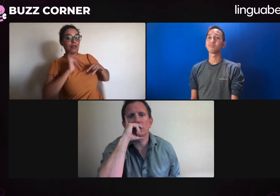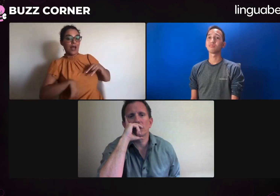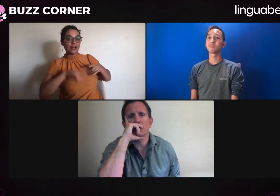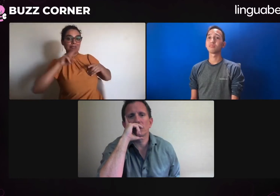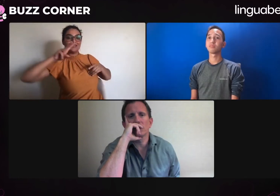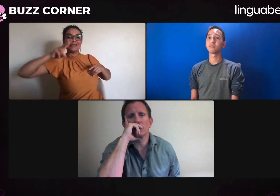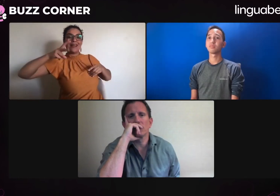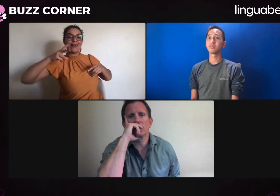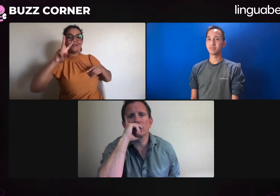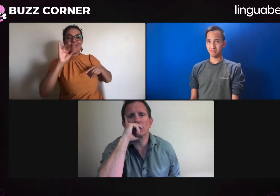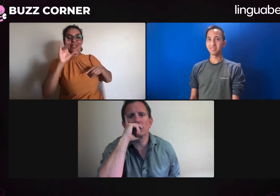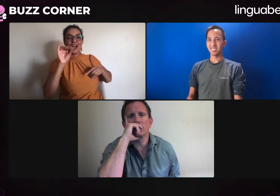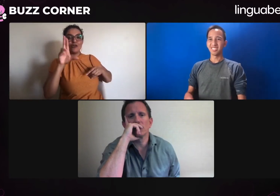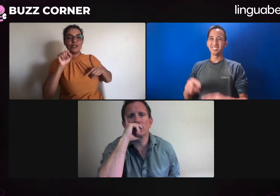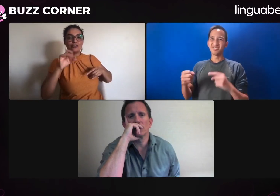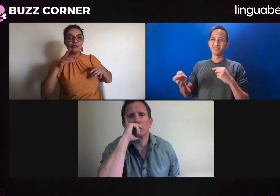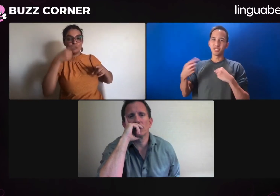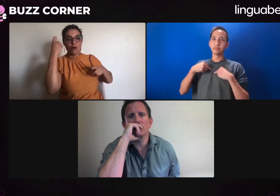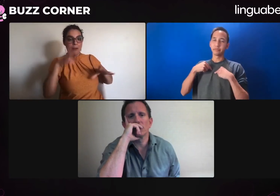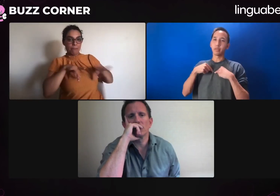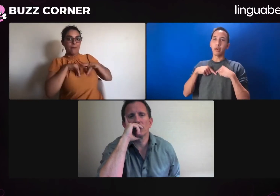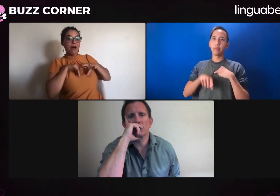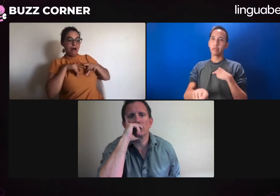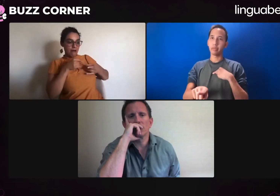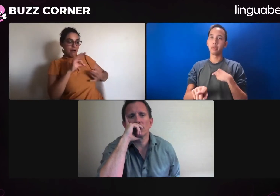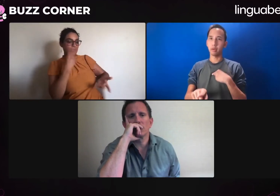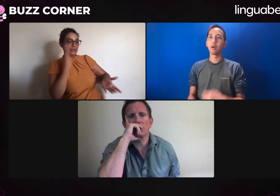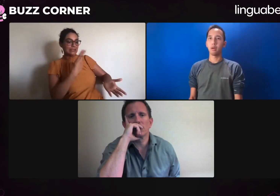we mentioned. And the